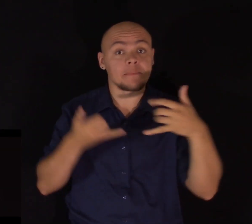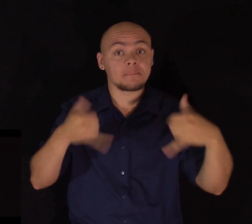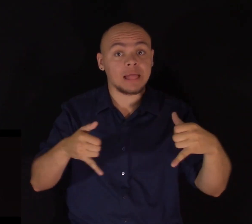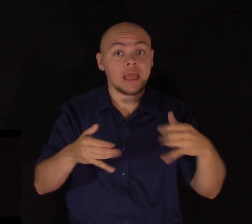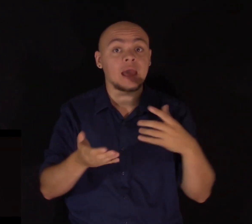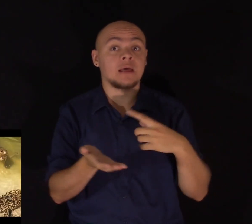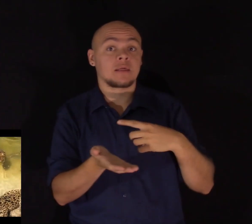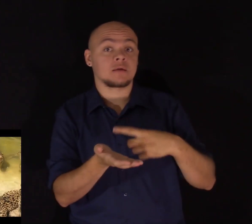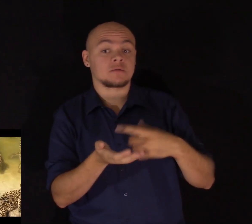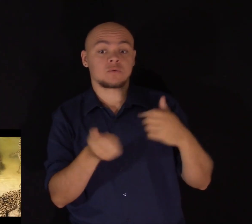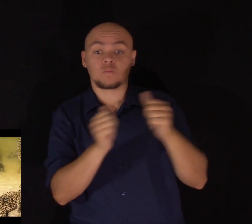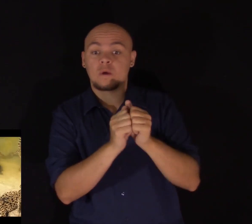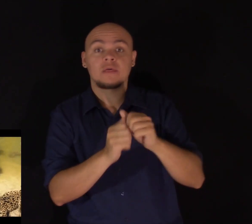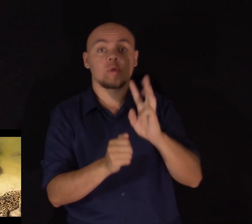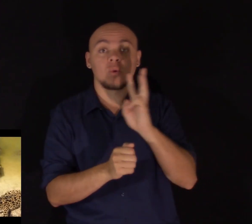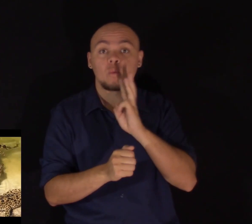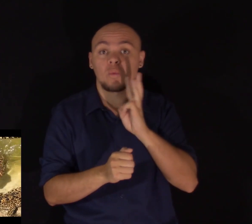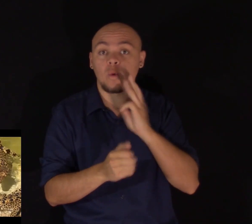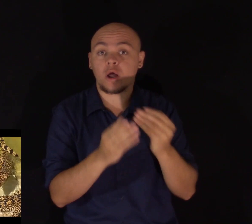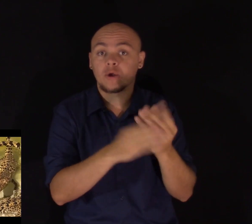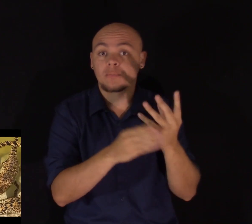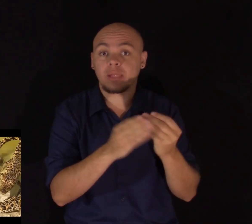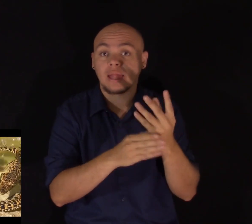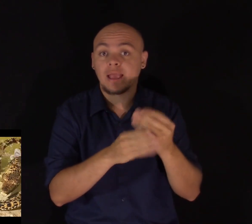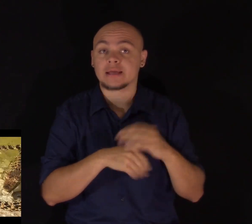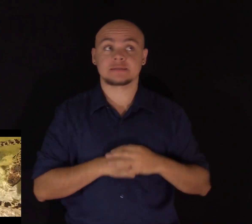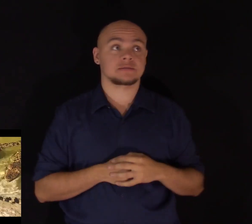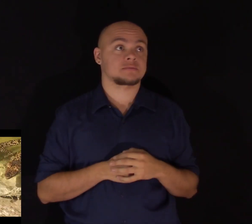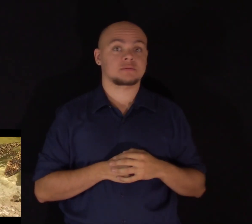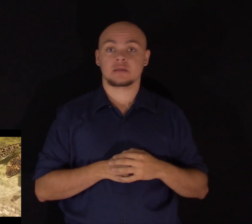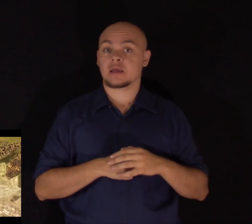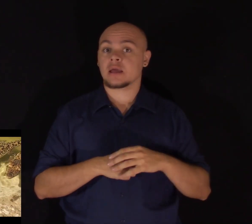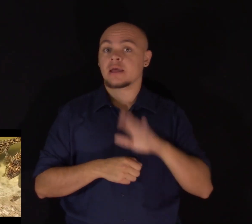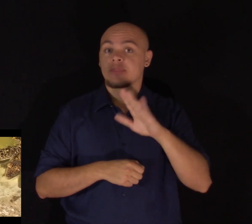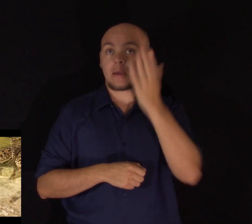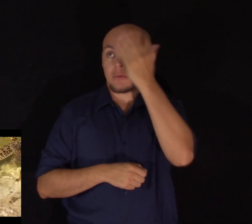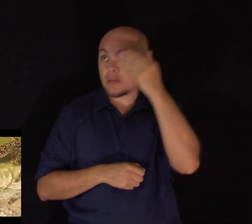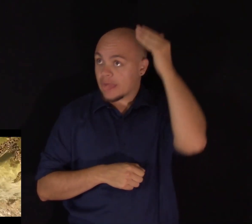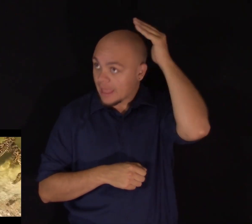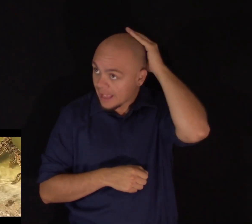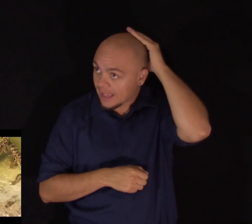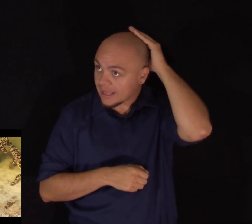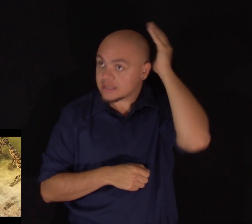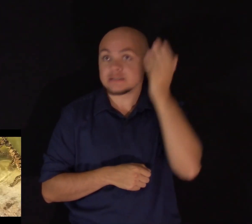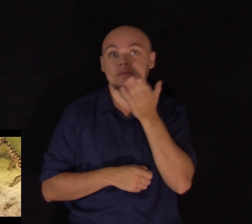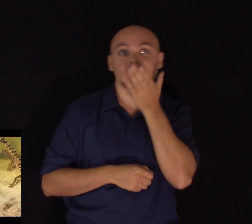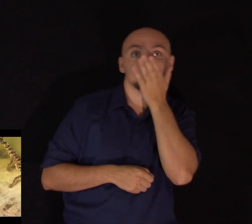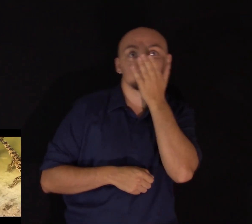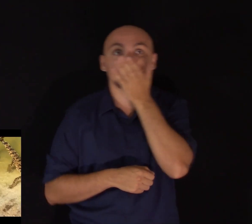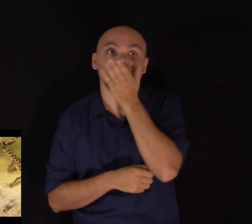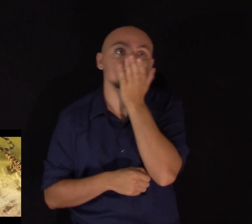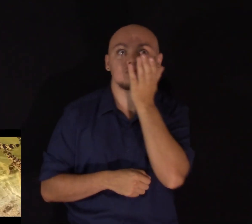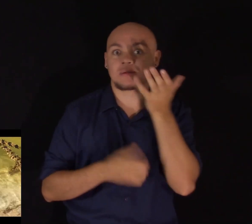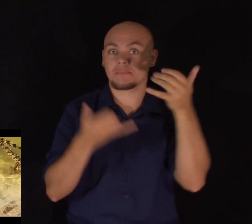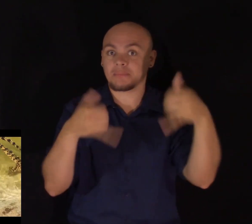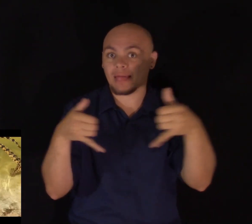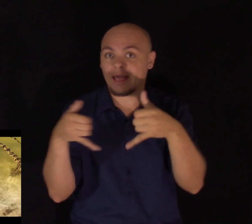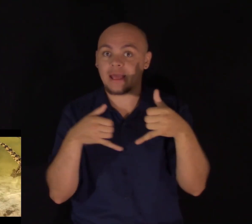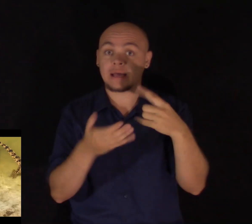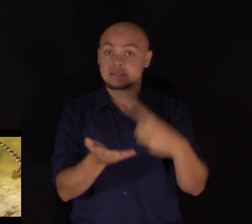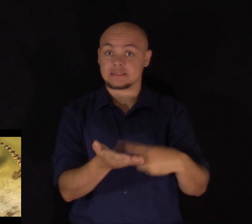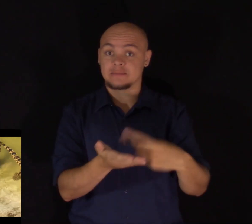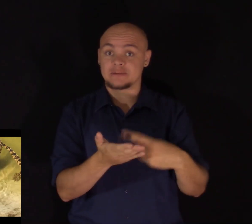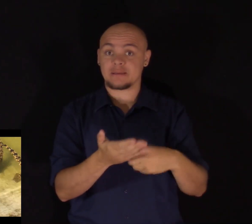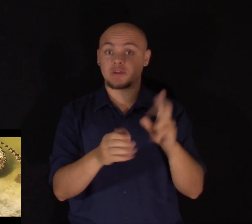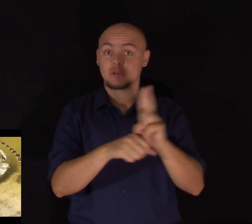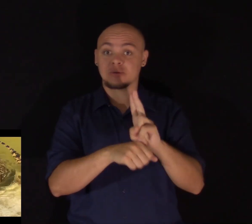often play with water plants. They'll wear them on their head. They'll put them on their heads and swim around. And sometimes they'll